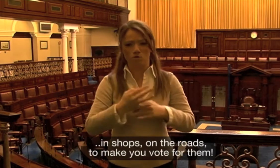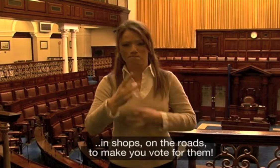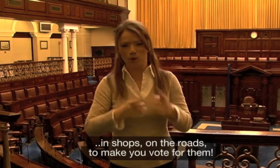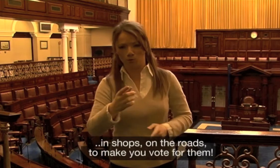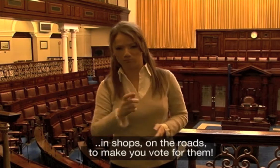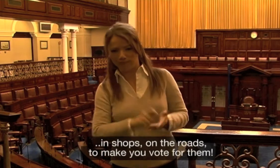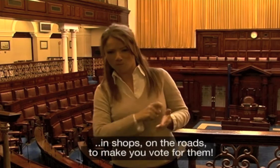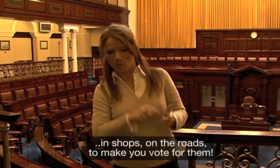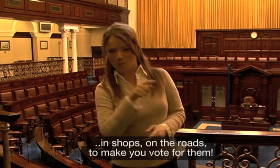vote for them.